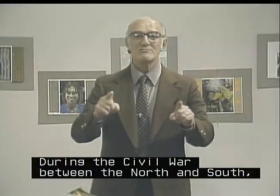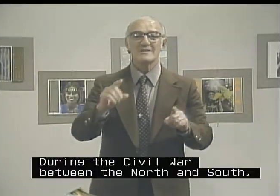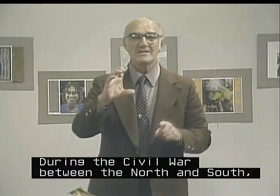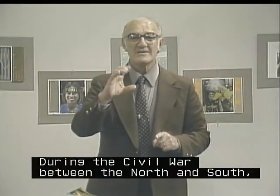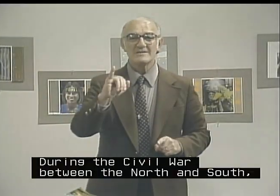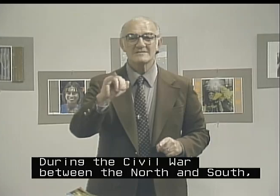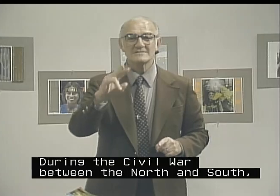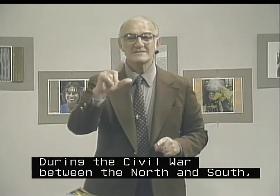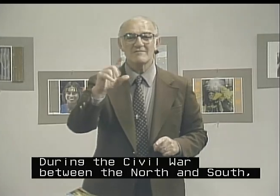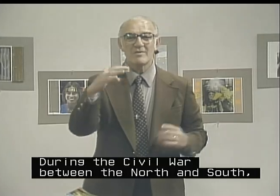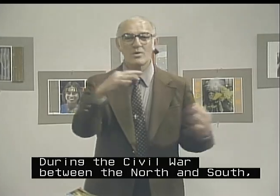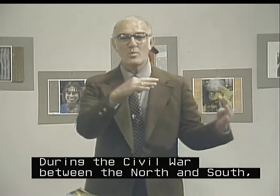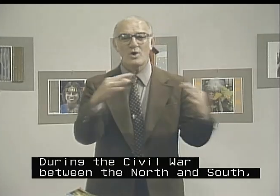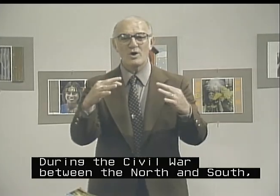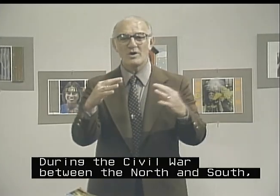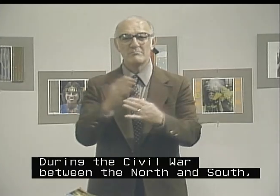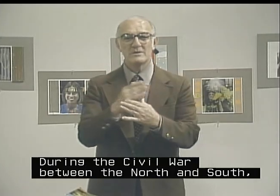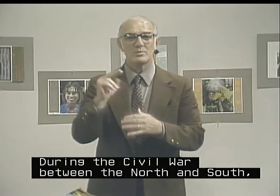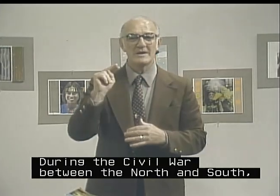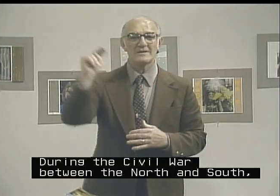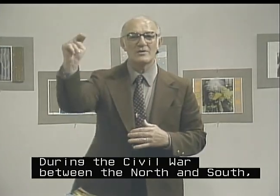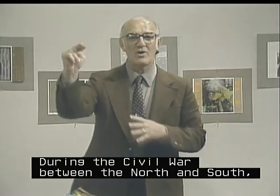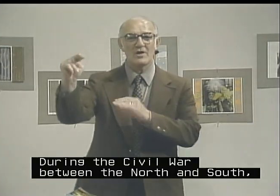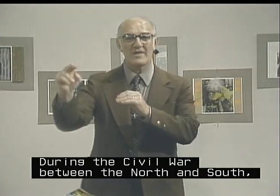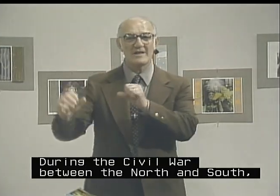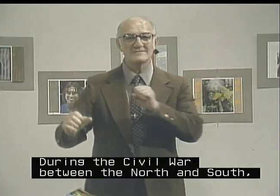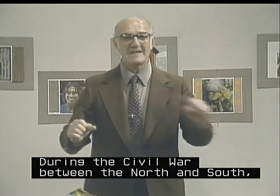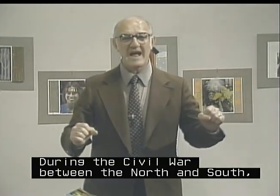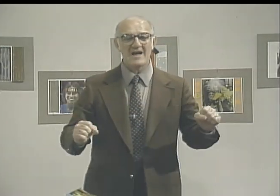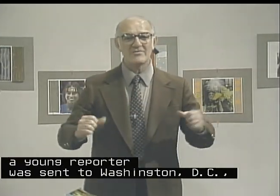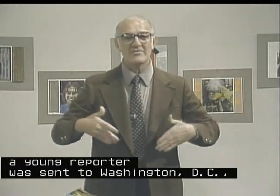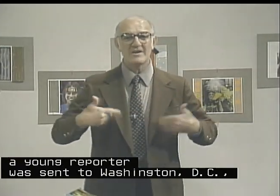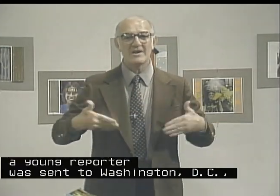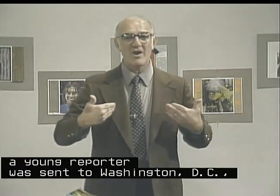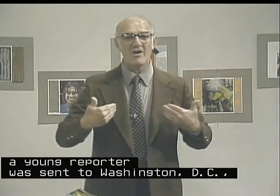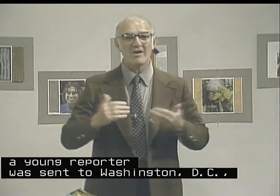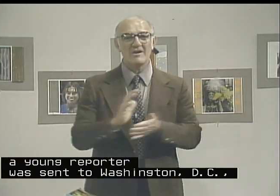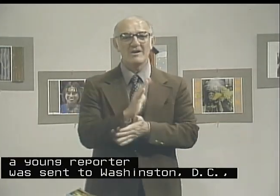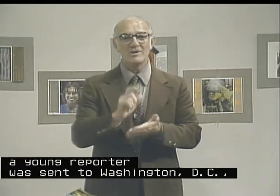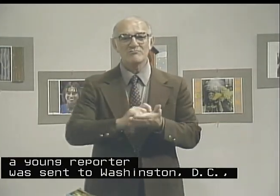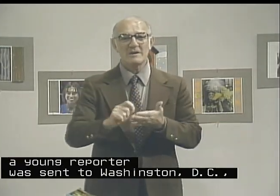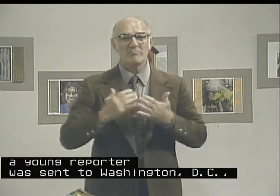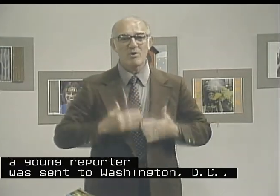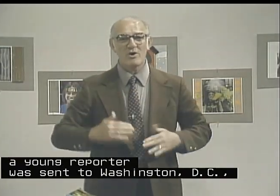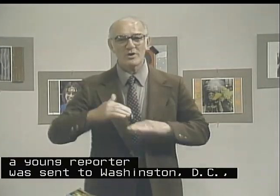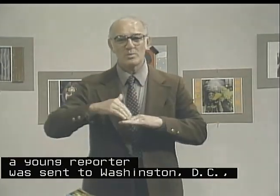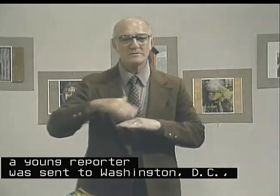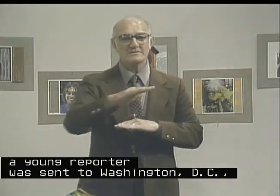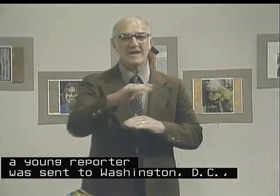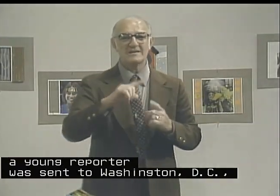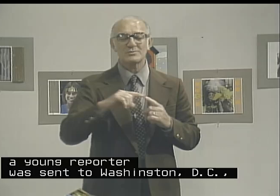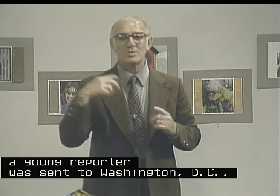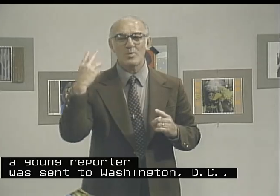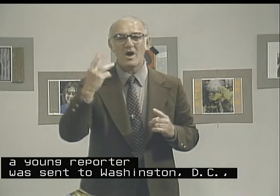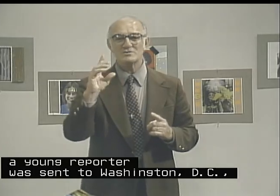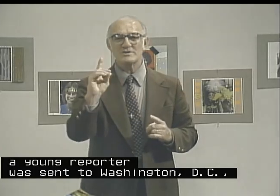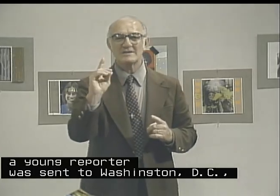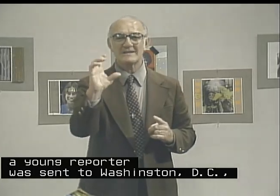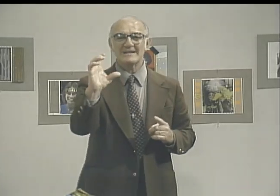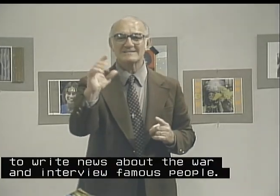During the Civil War between the North and South, a young reporter was sent to Washington, D.C.